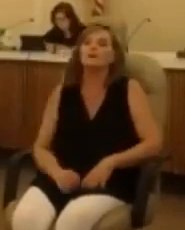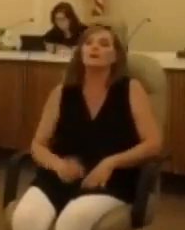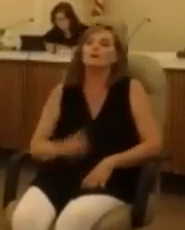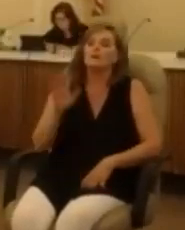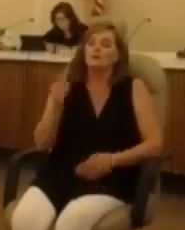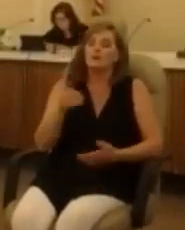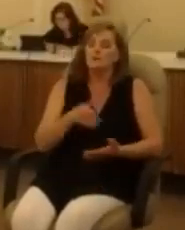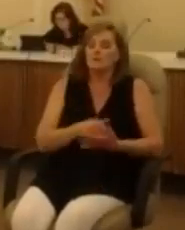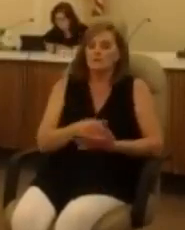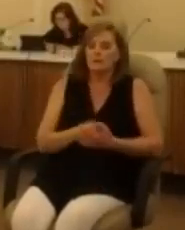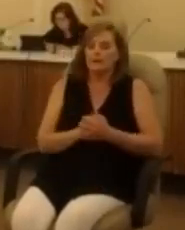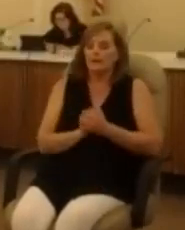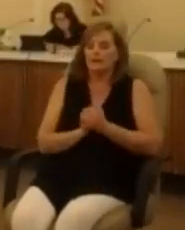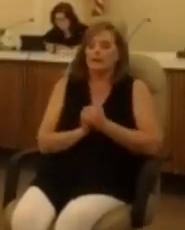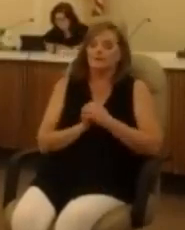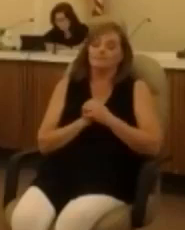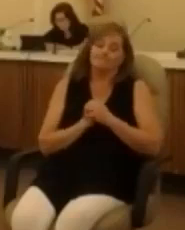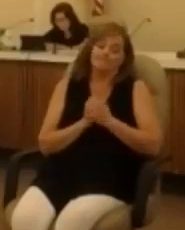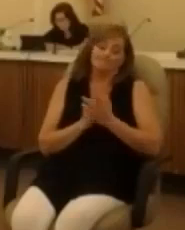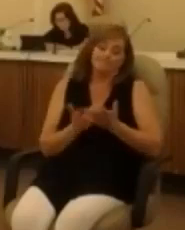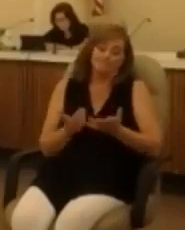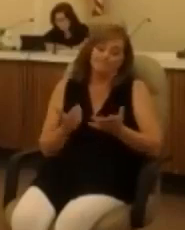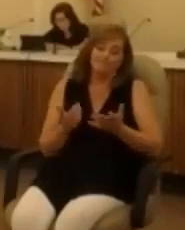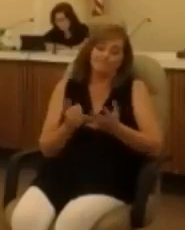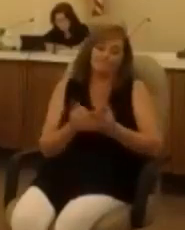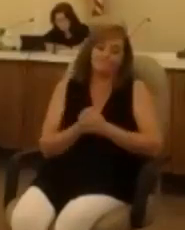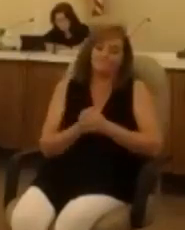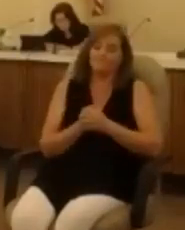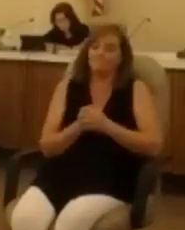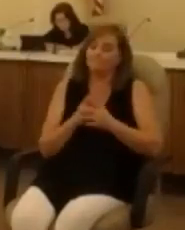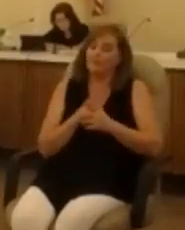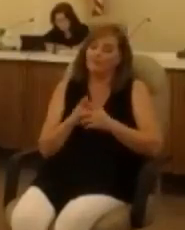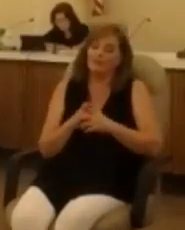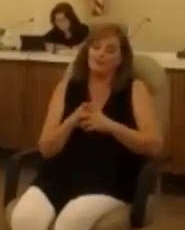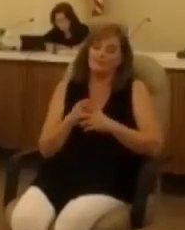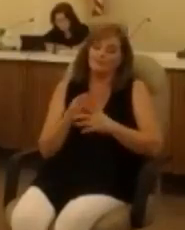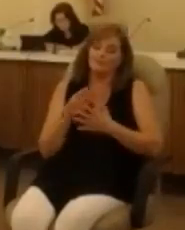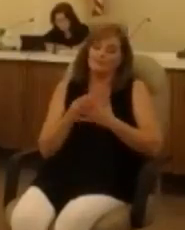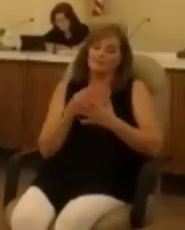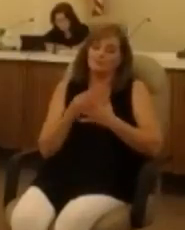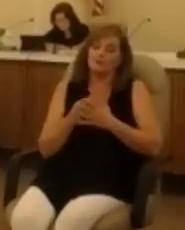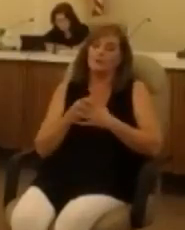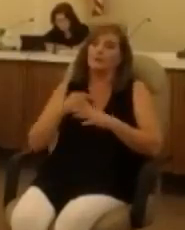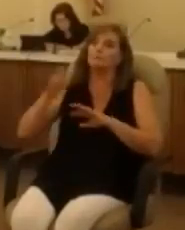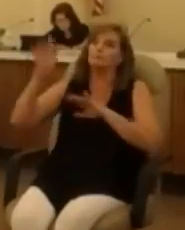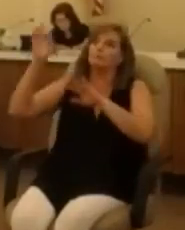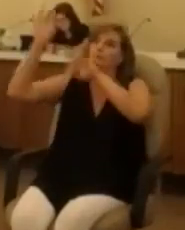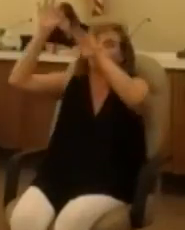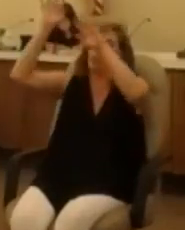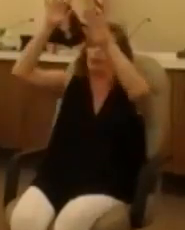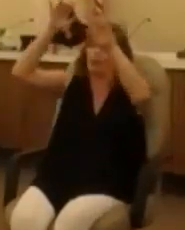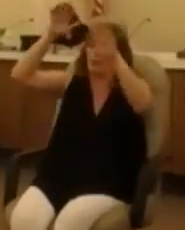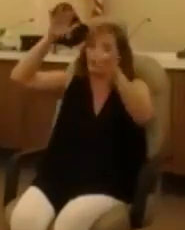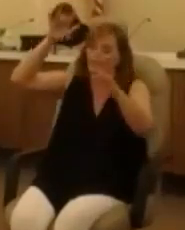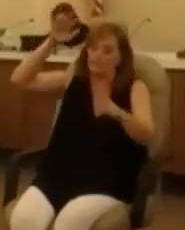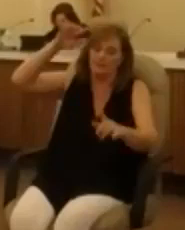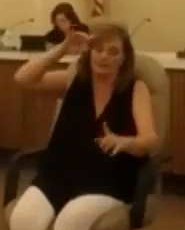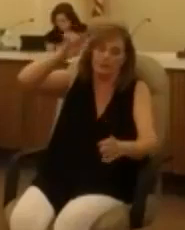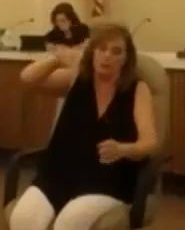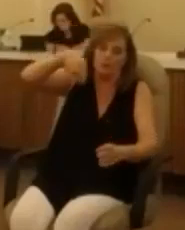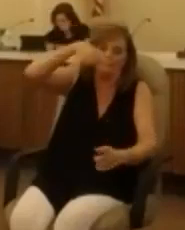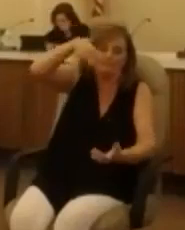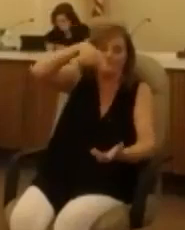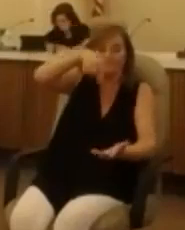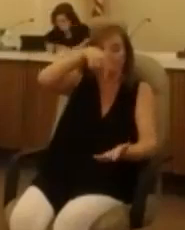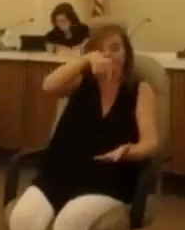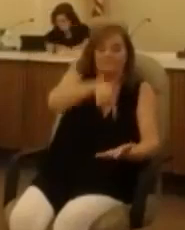again, unless we've got some money falling out of the sky into the town budget, that's not